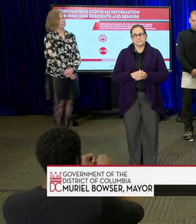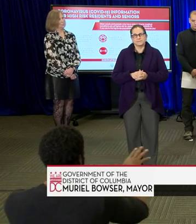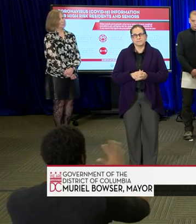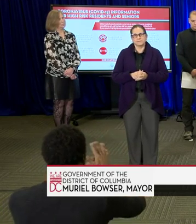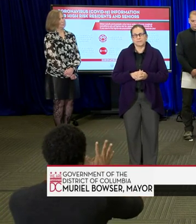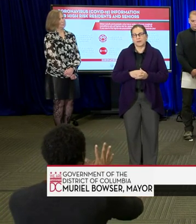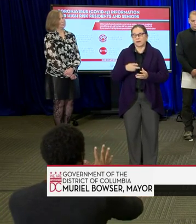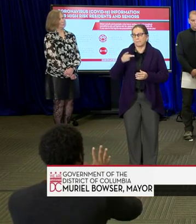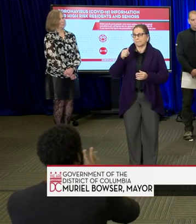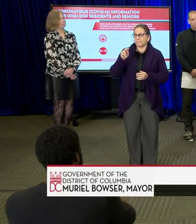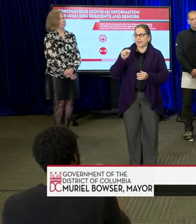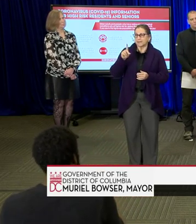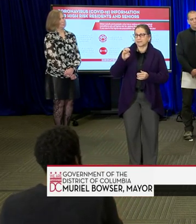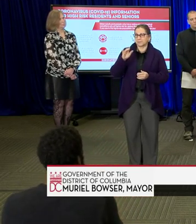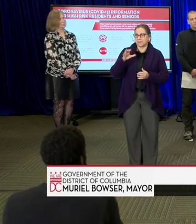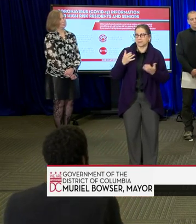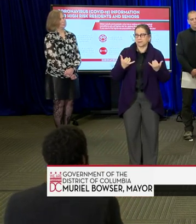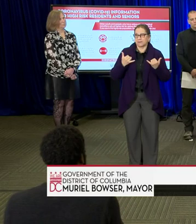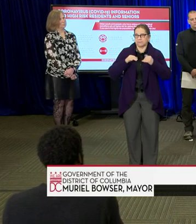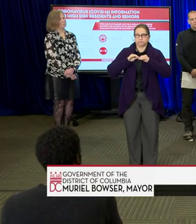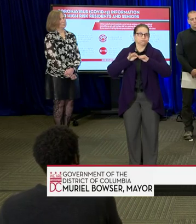work happening, and as the science